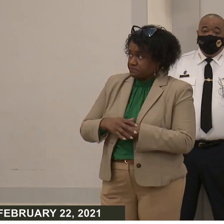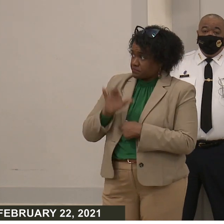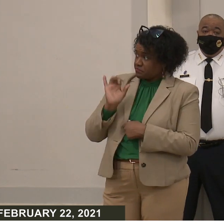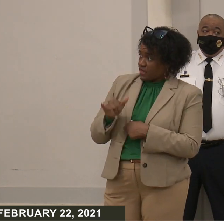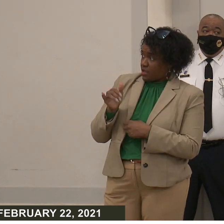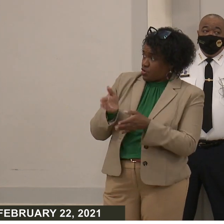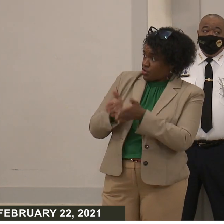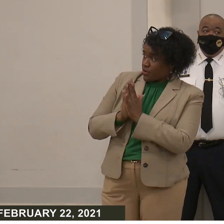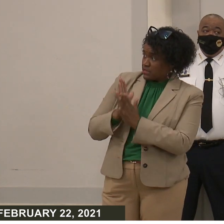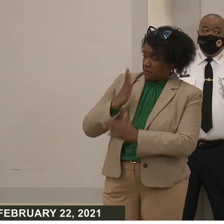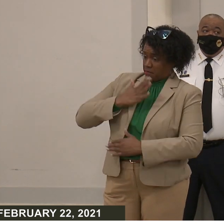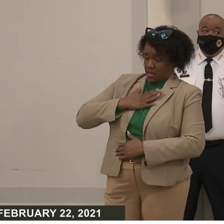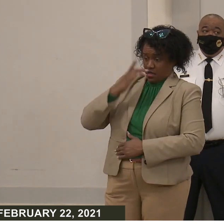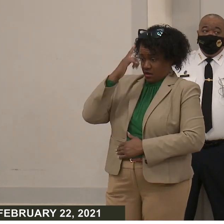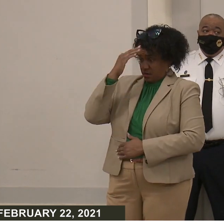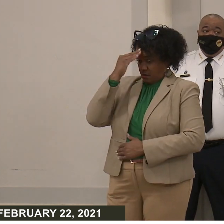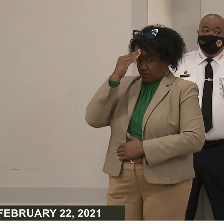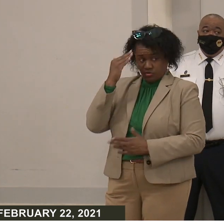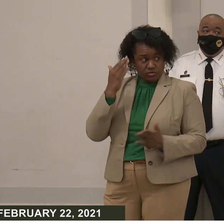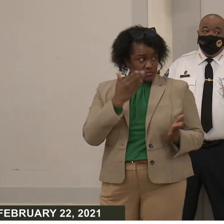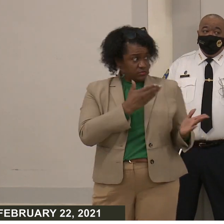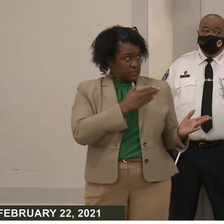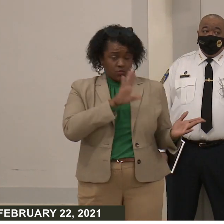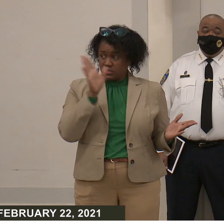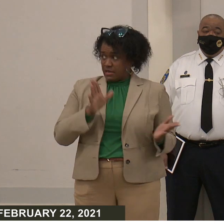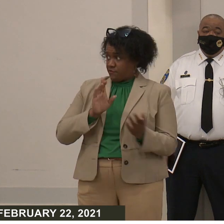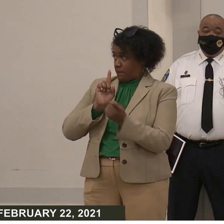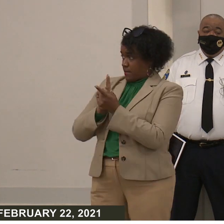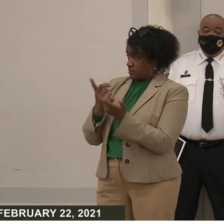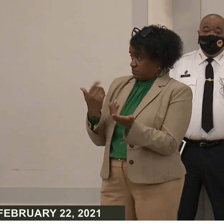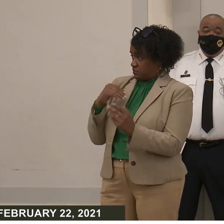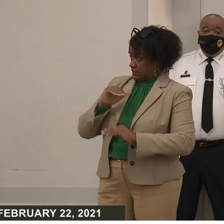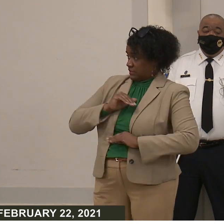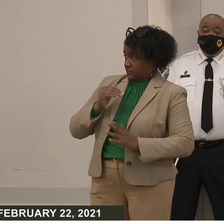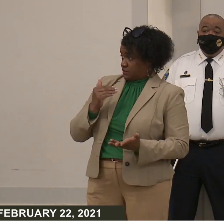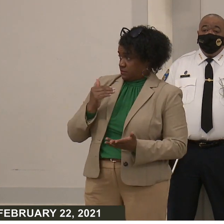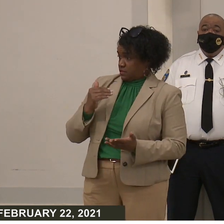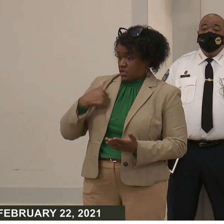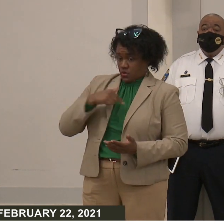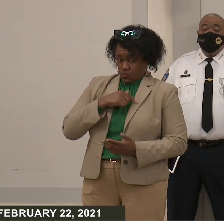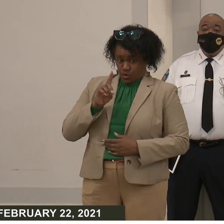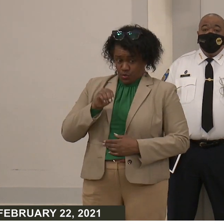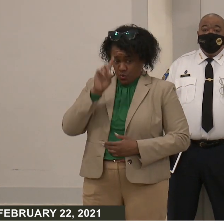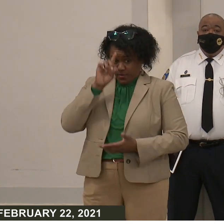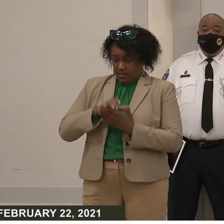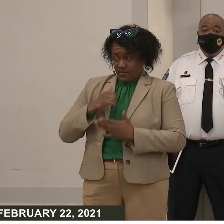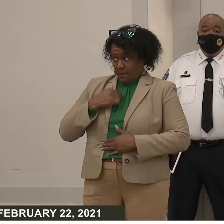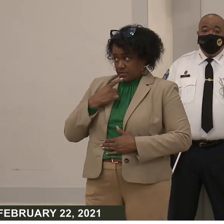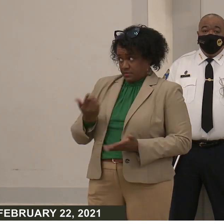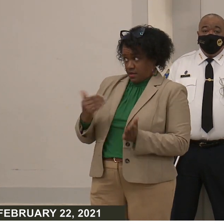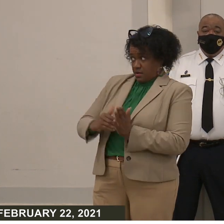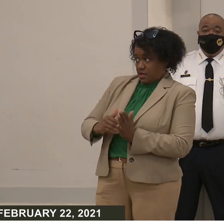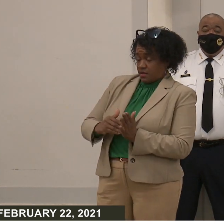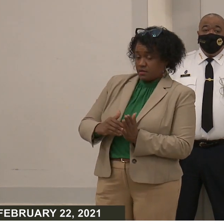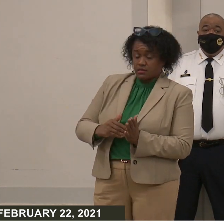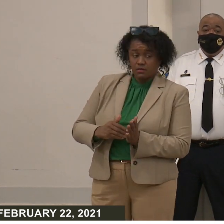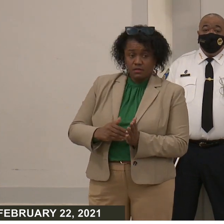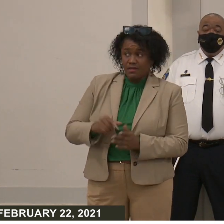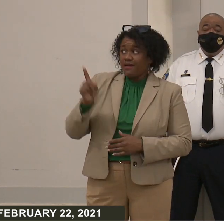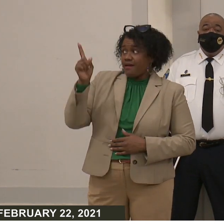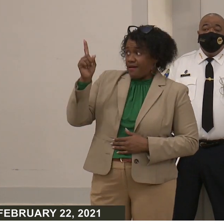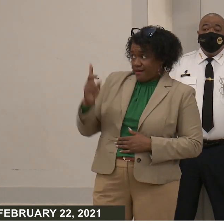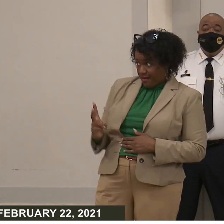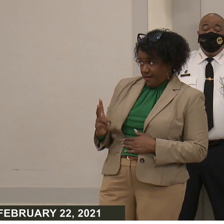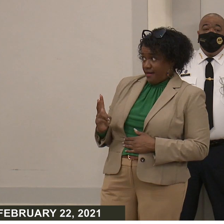That request, to my knowledge, Dr. Duraza, was never met. We do believe, and I will say again, that at least